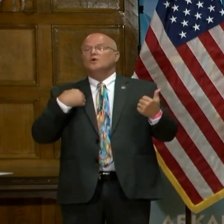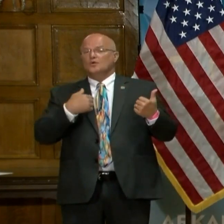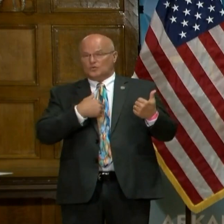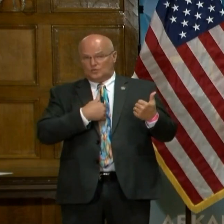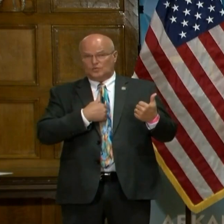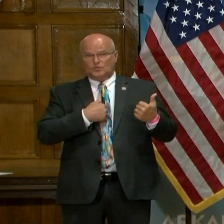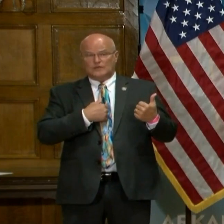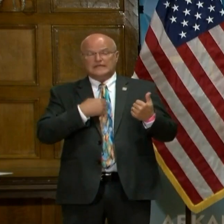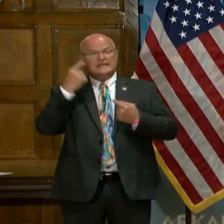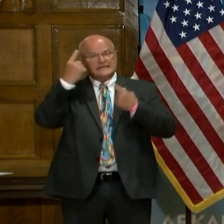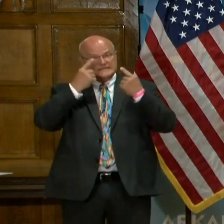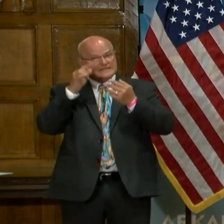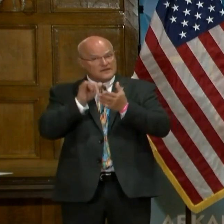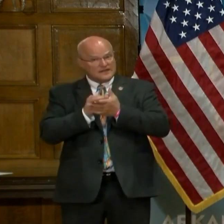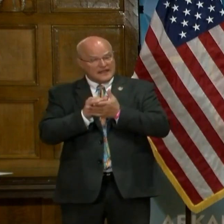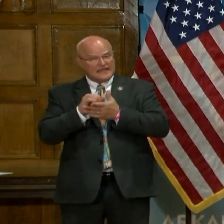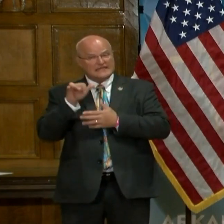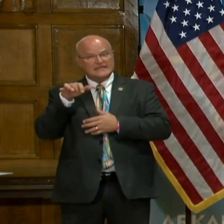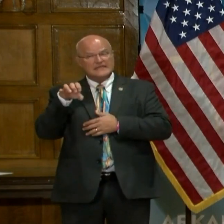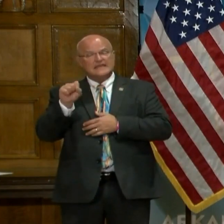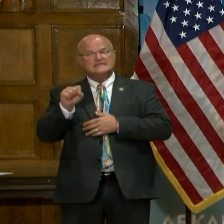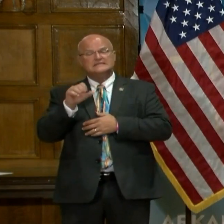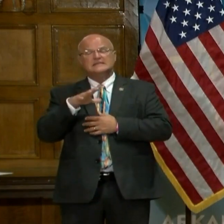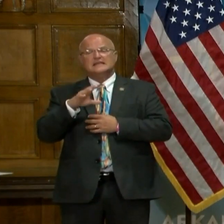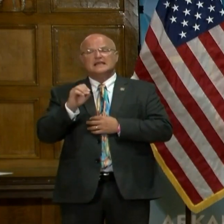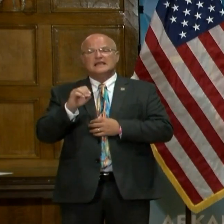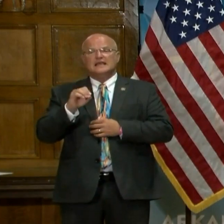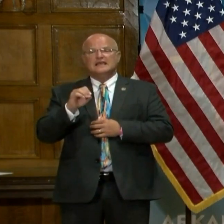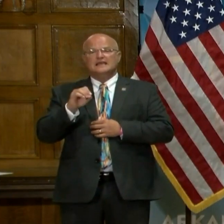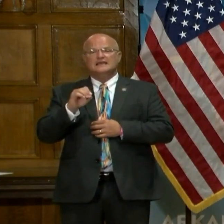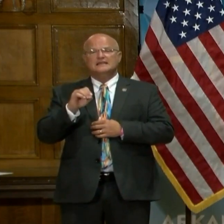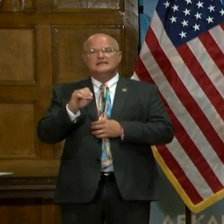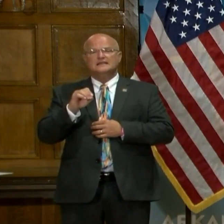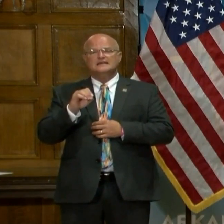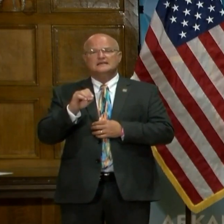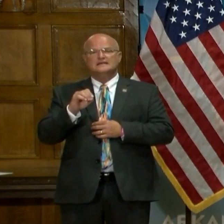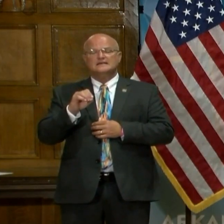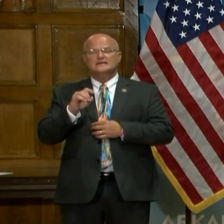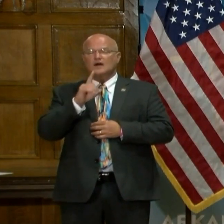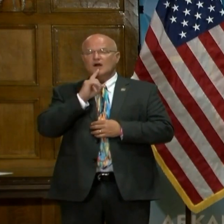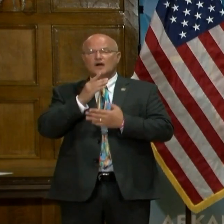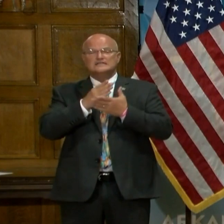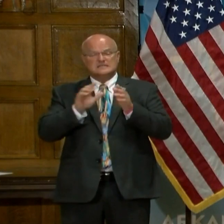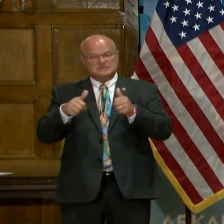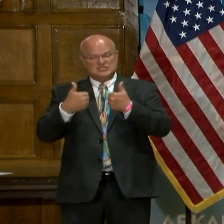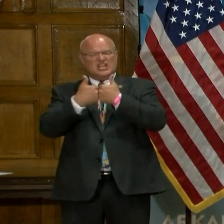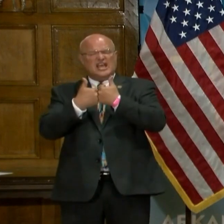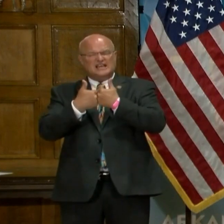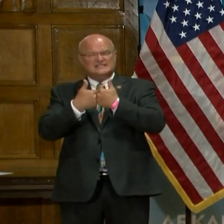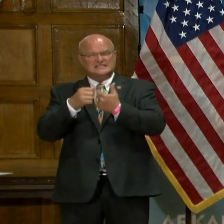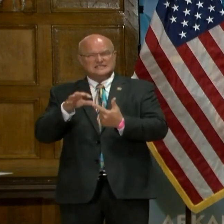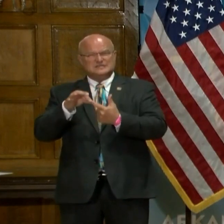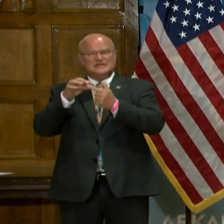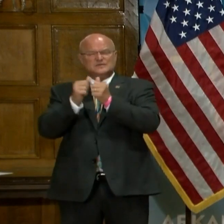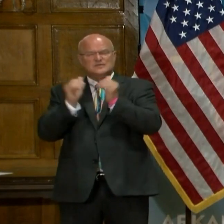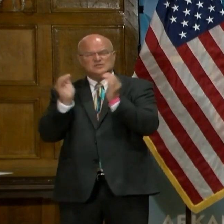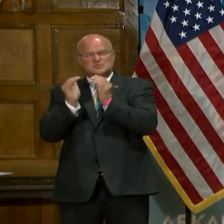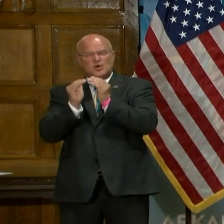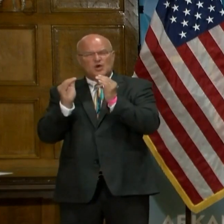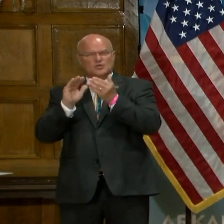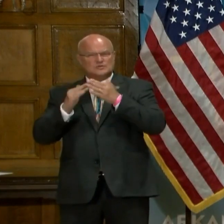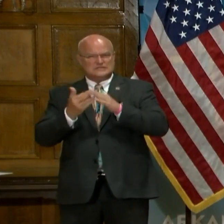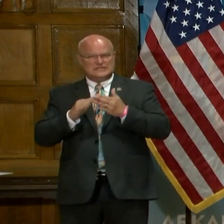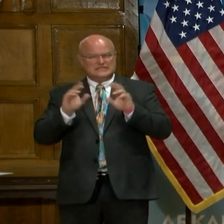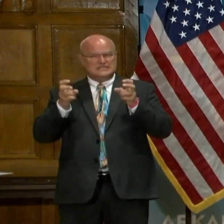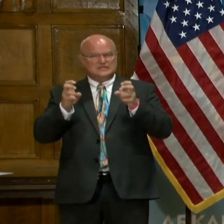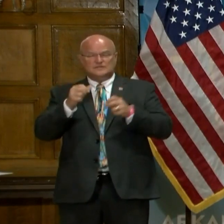we are considering that, and there are some challenges, especially with smaller communities in terms